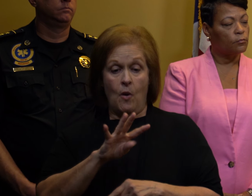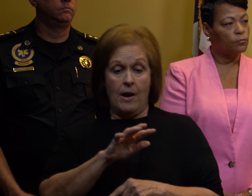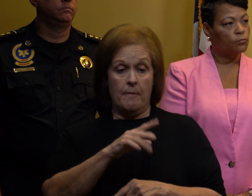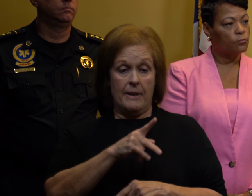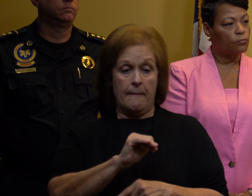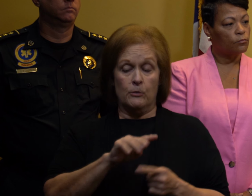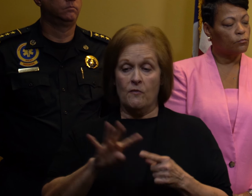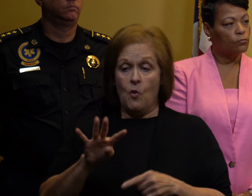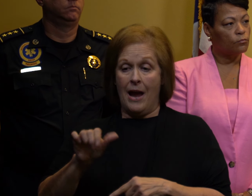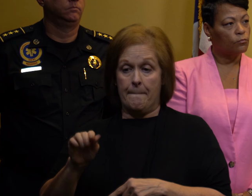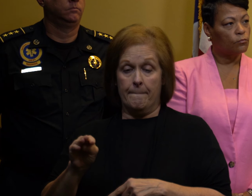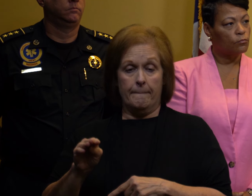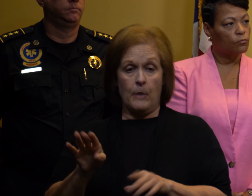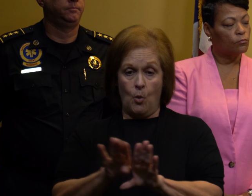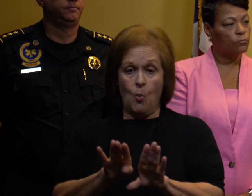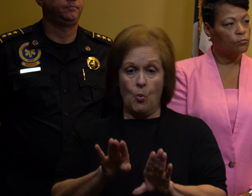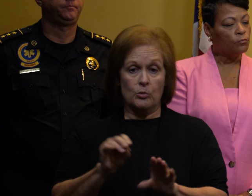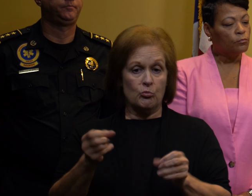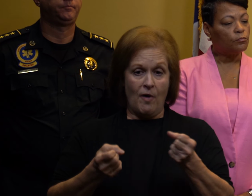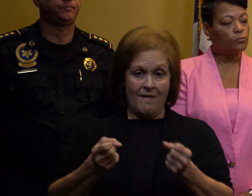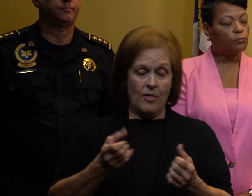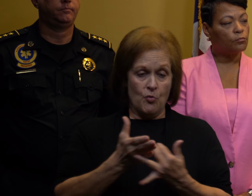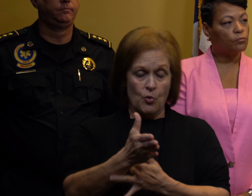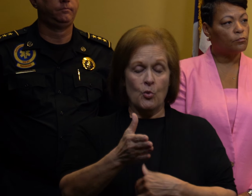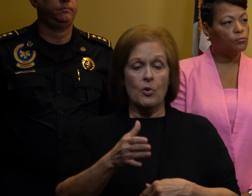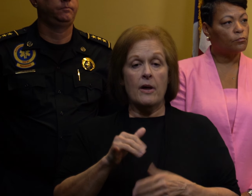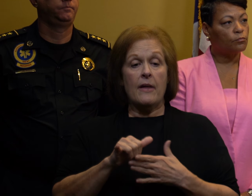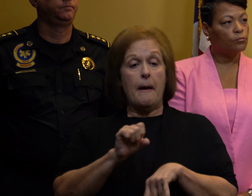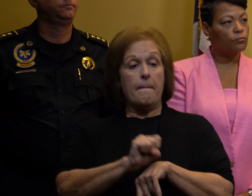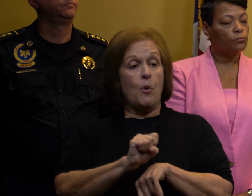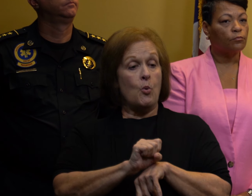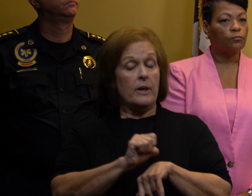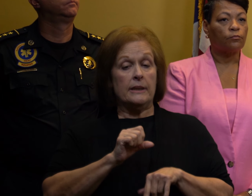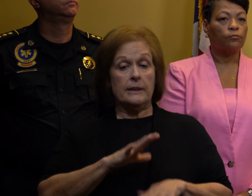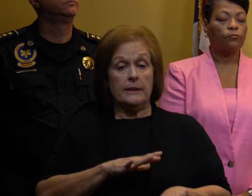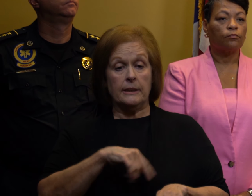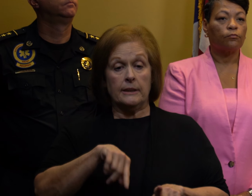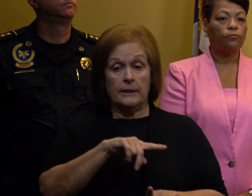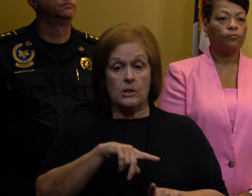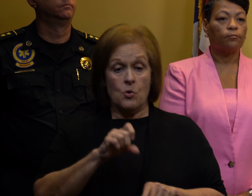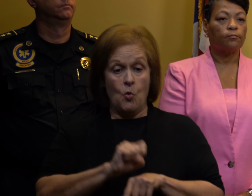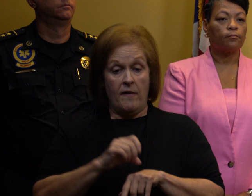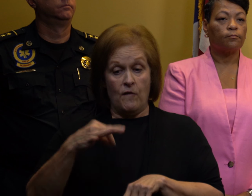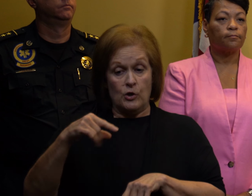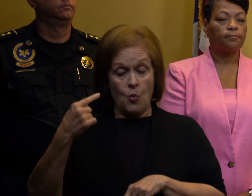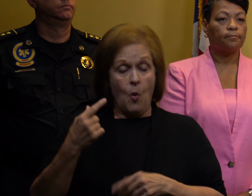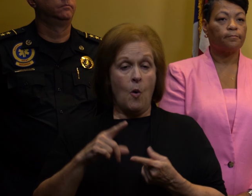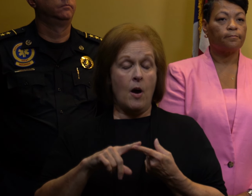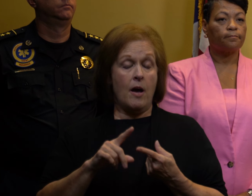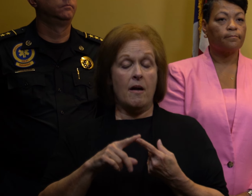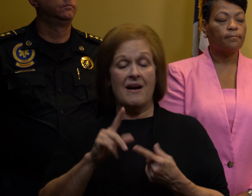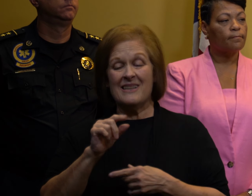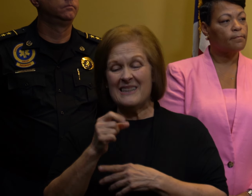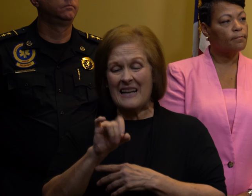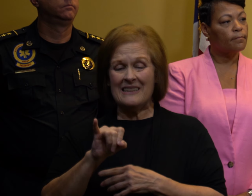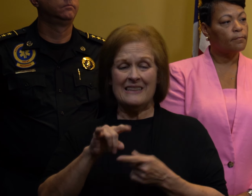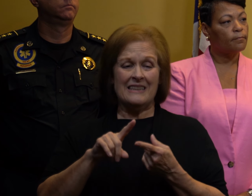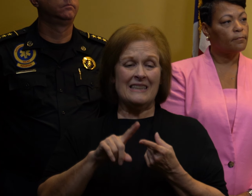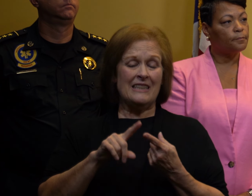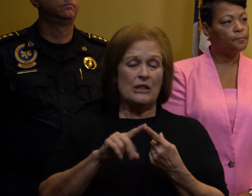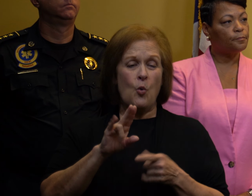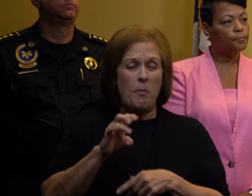a.m. French Quarter residents, hotel guests, employees that work in the French Quarter, as well as taxis, rideshare services, will be allowed to